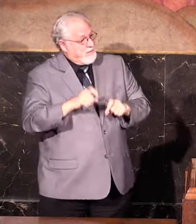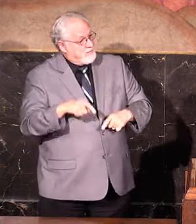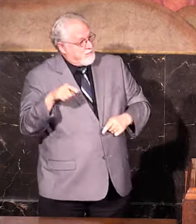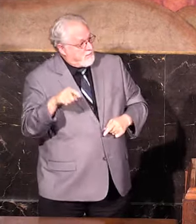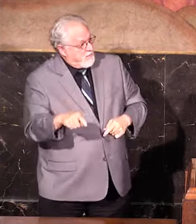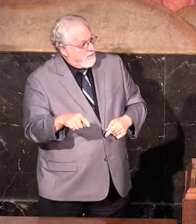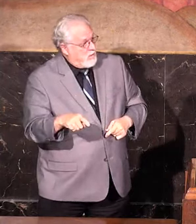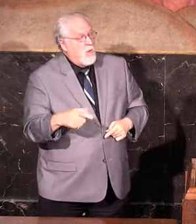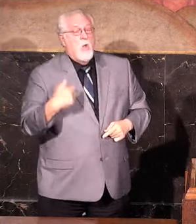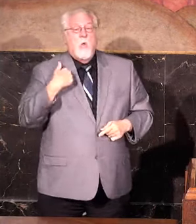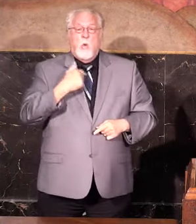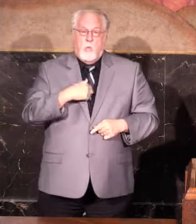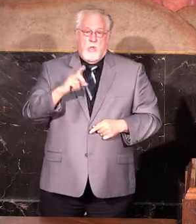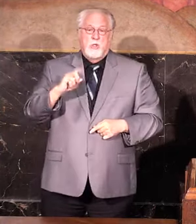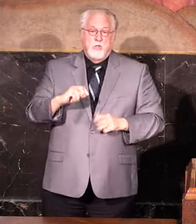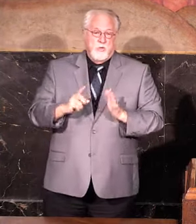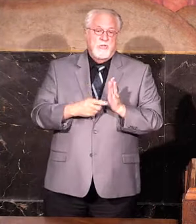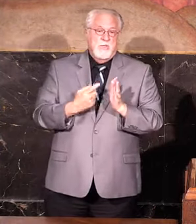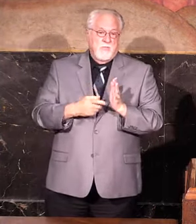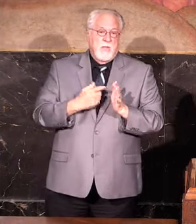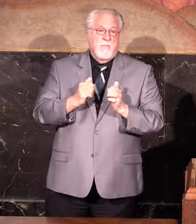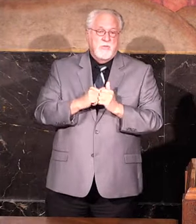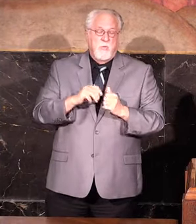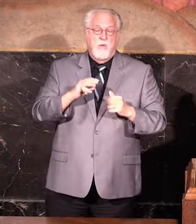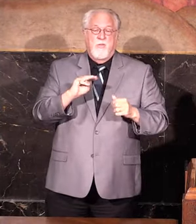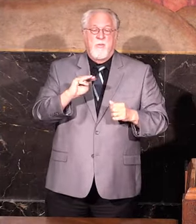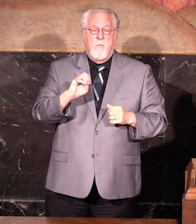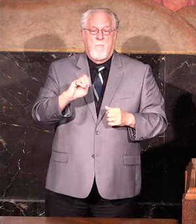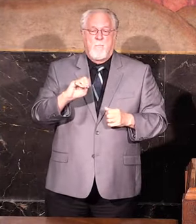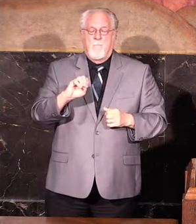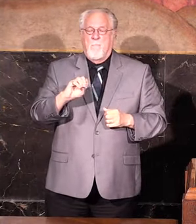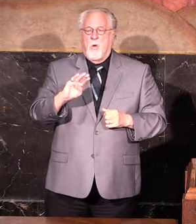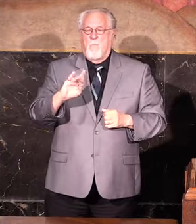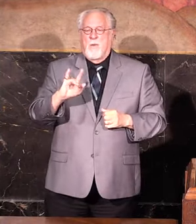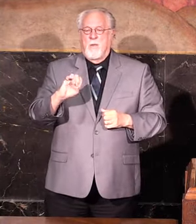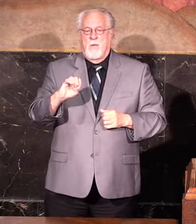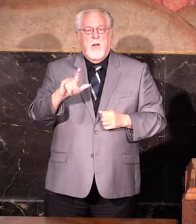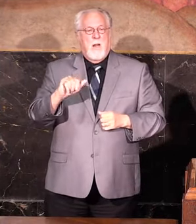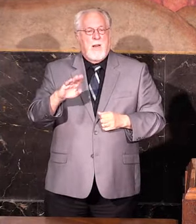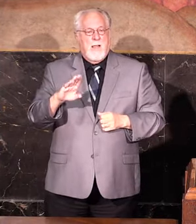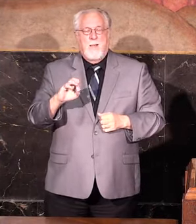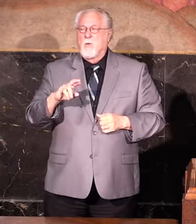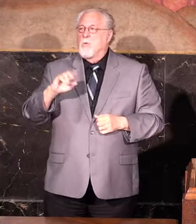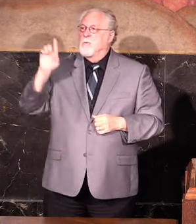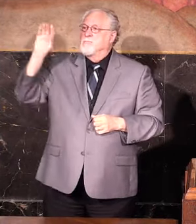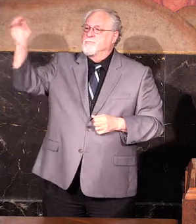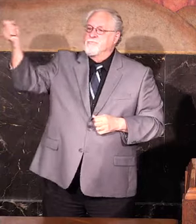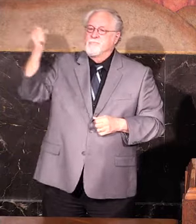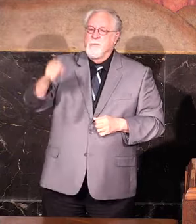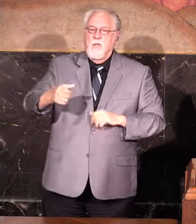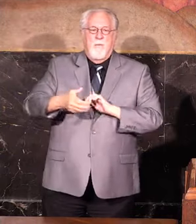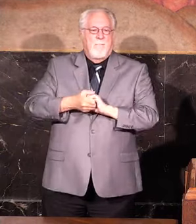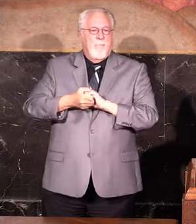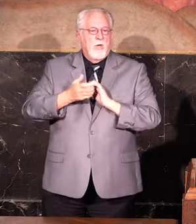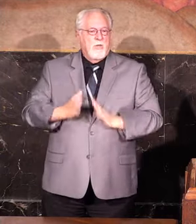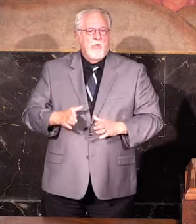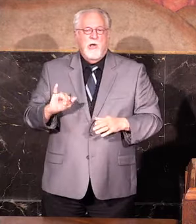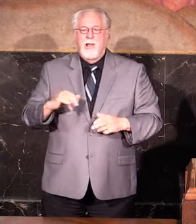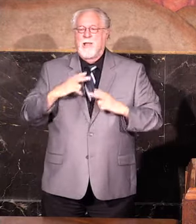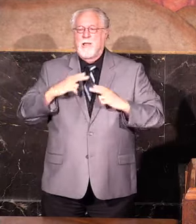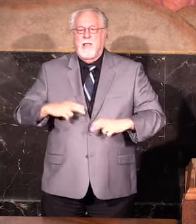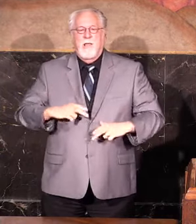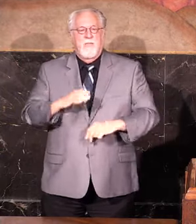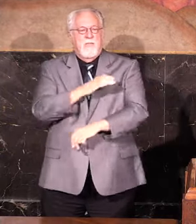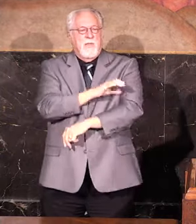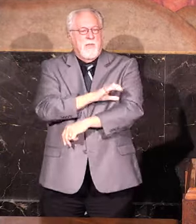there. We will do that sometimes with a mobile lab. Sometimes we will bring on a partner, which might be a health clinic or a